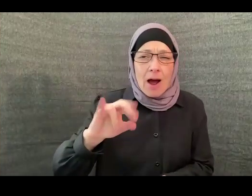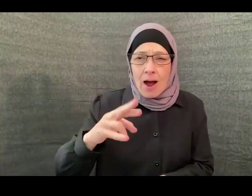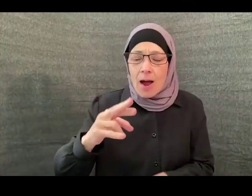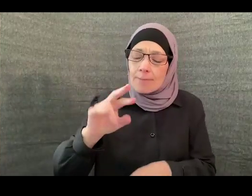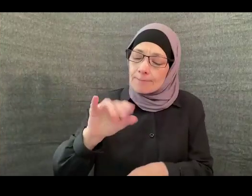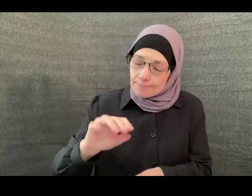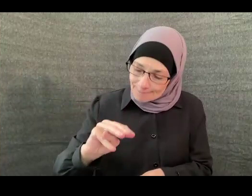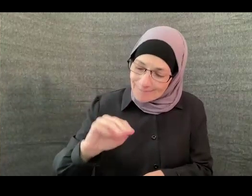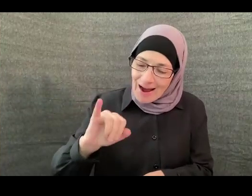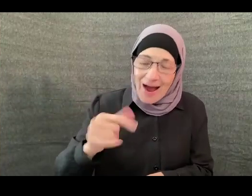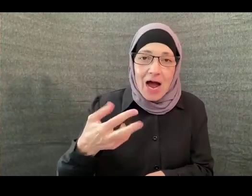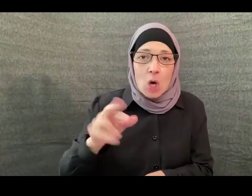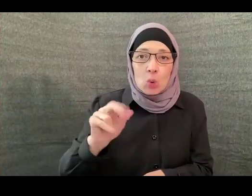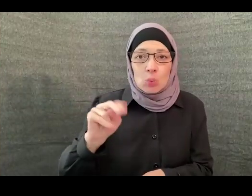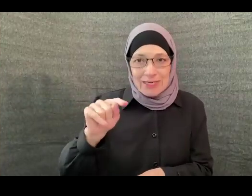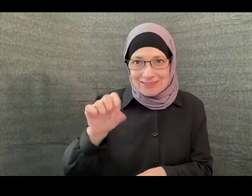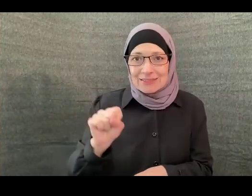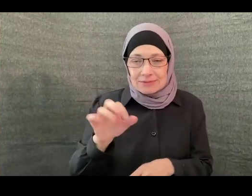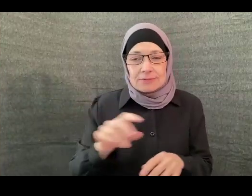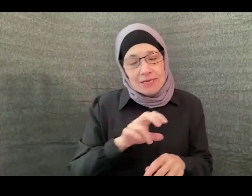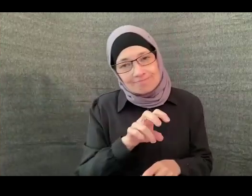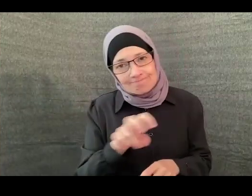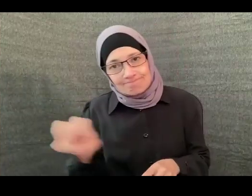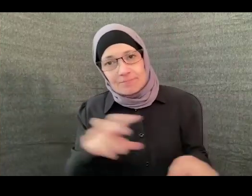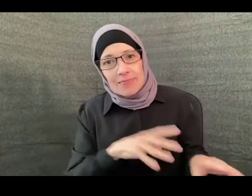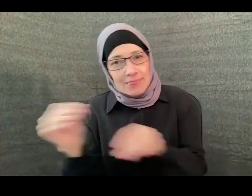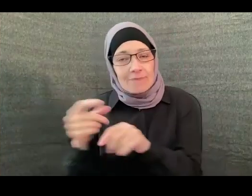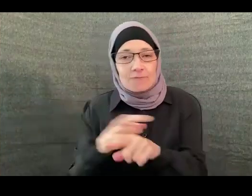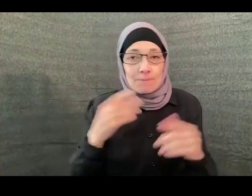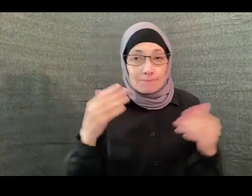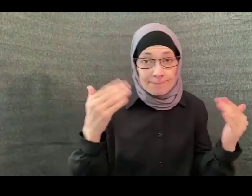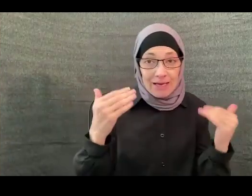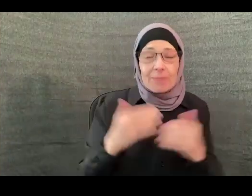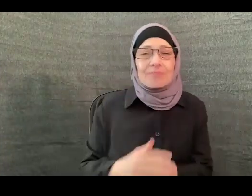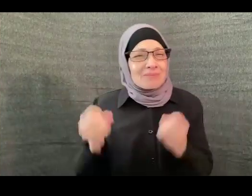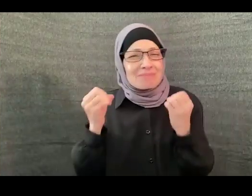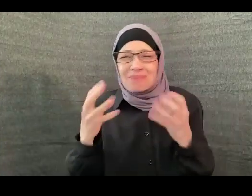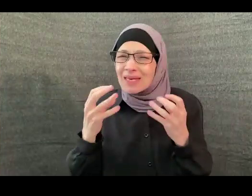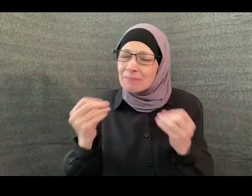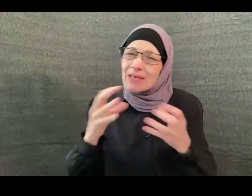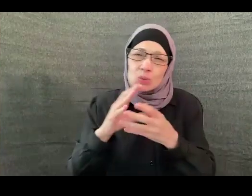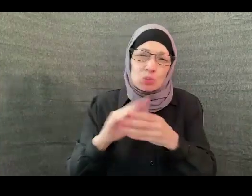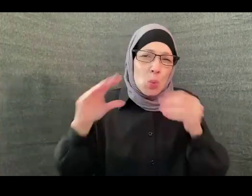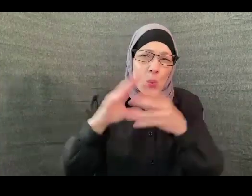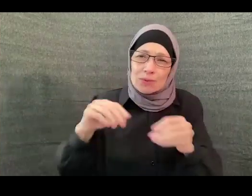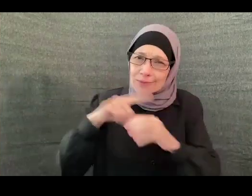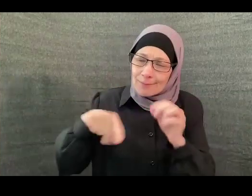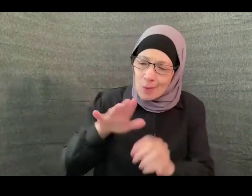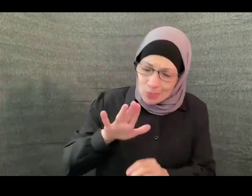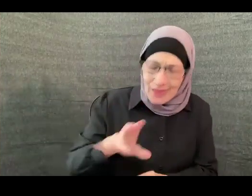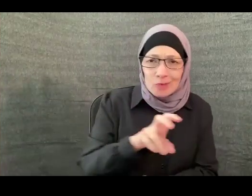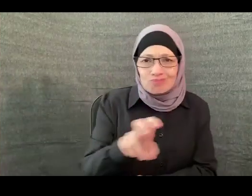of stories to show us the sacrifices they made based